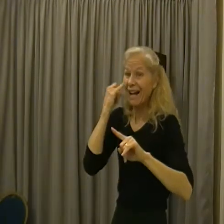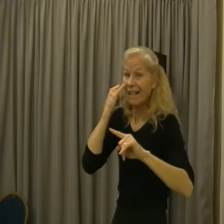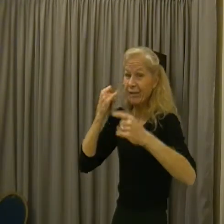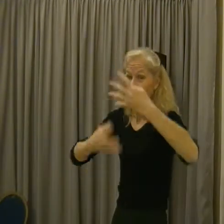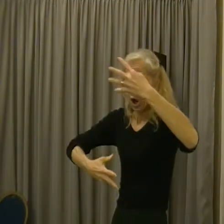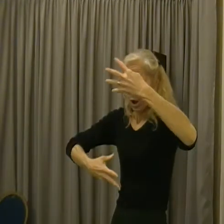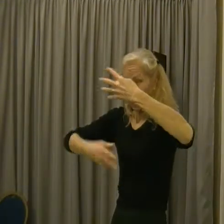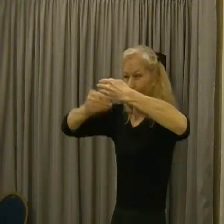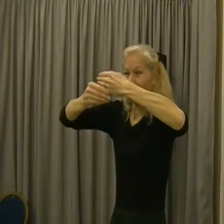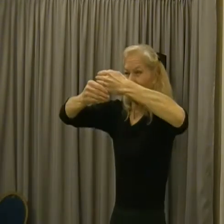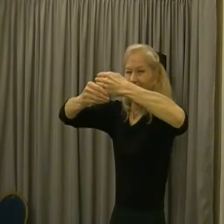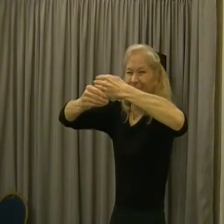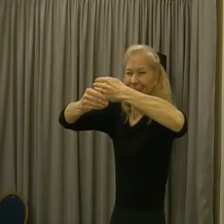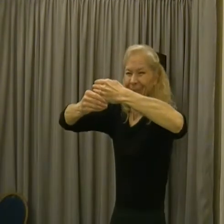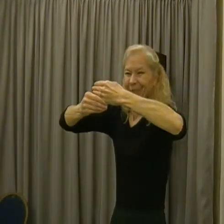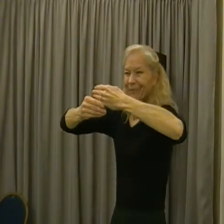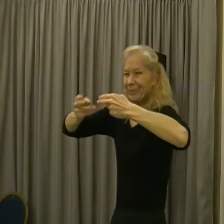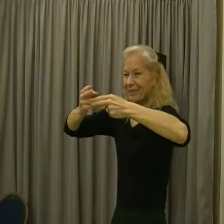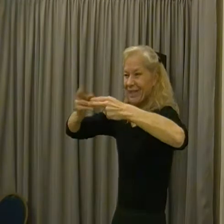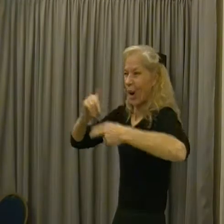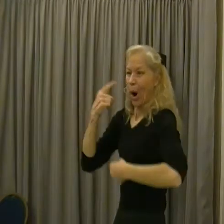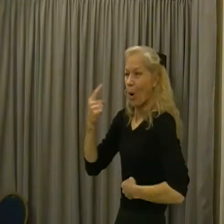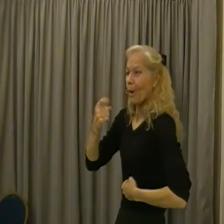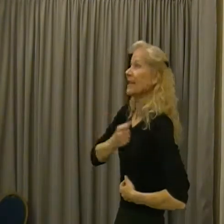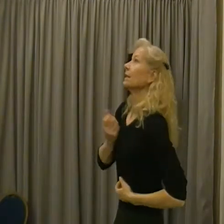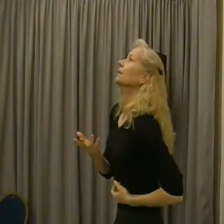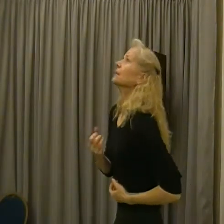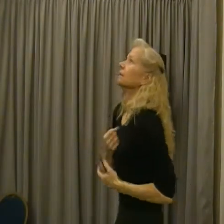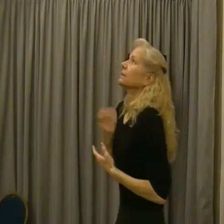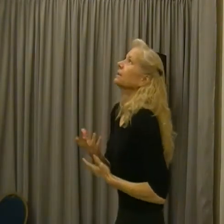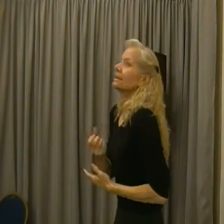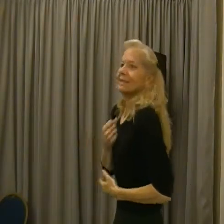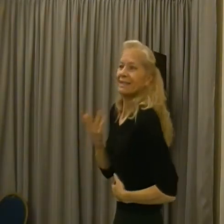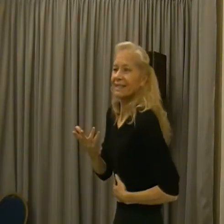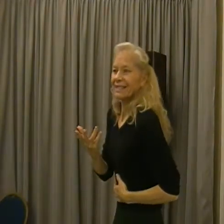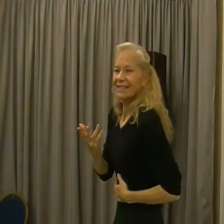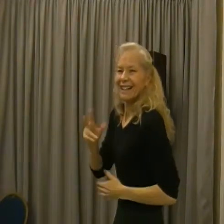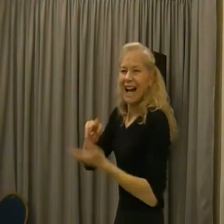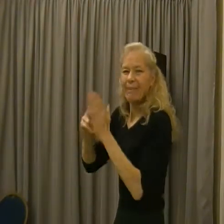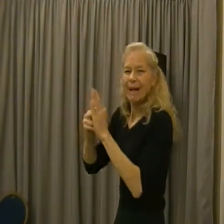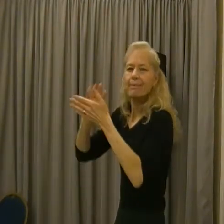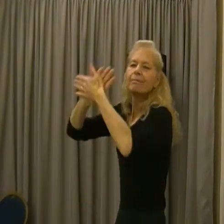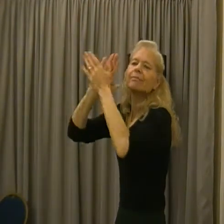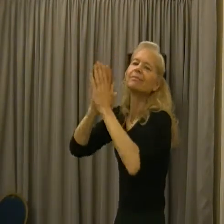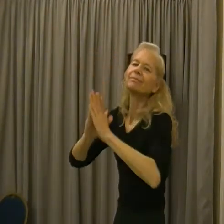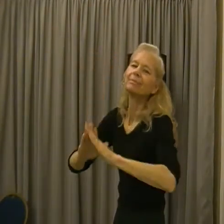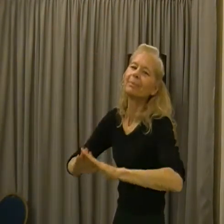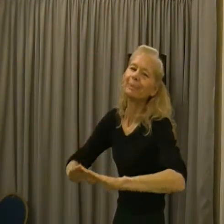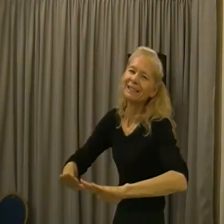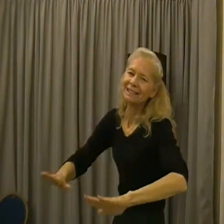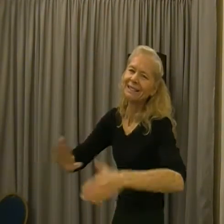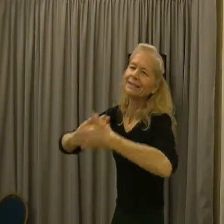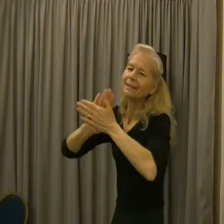understanding. And it just keeps that wonderful assurance that brings.